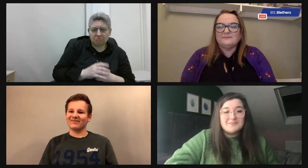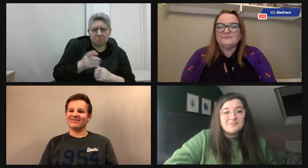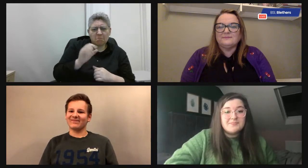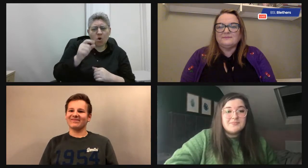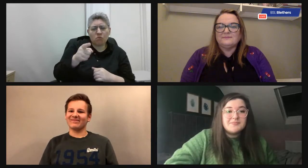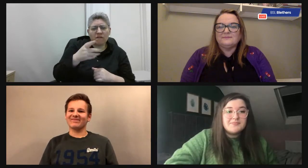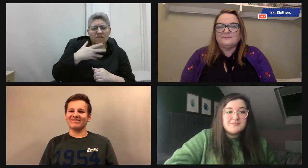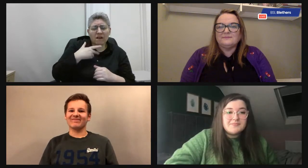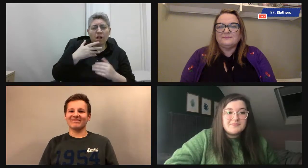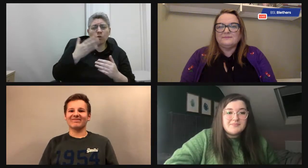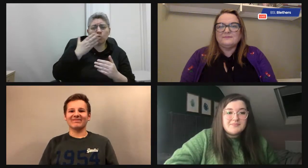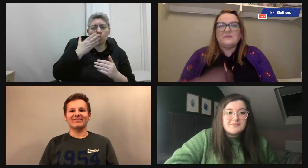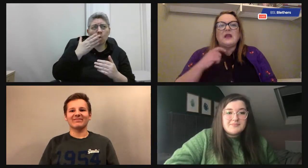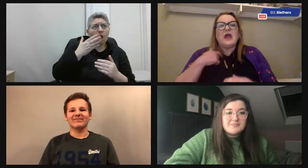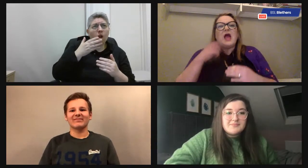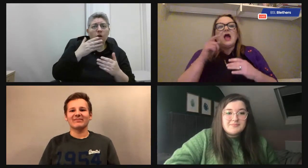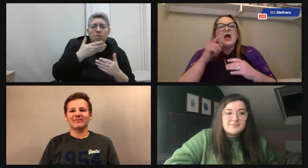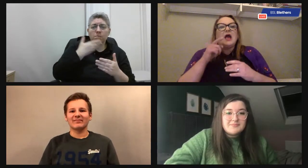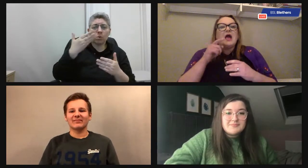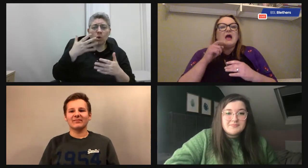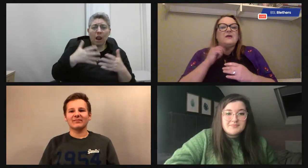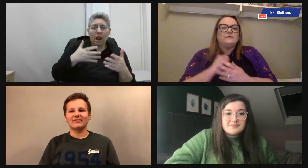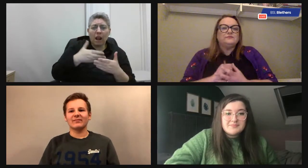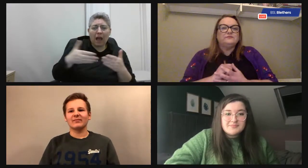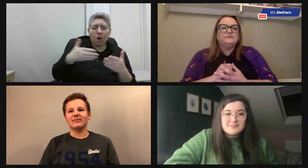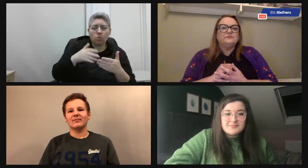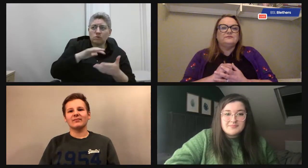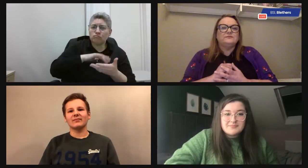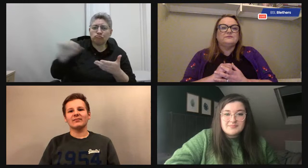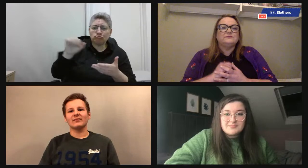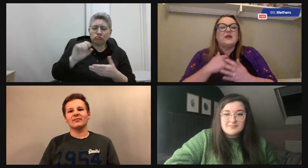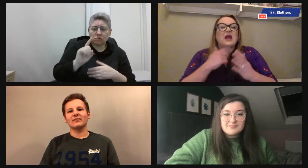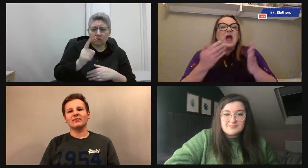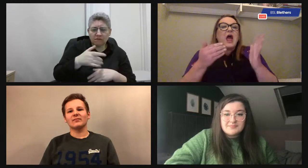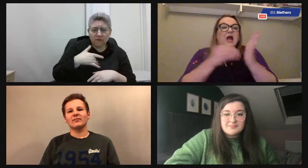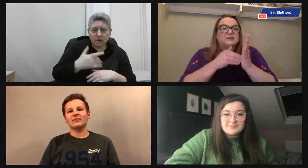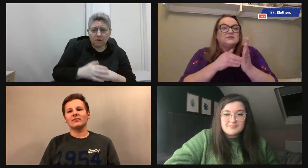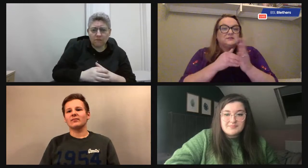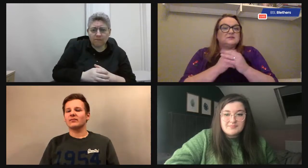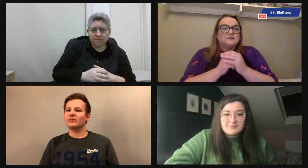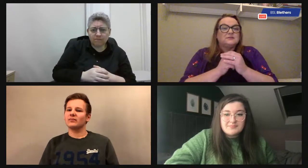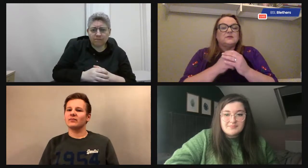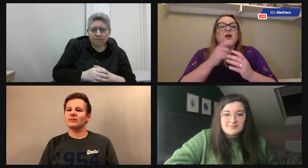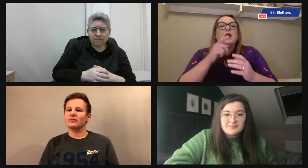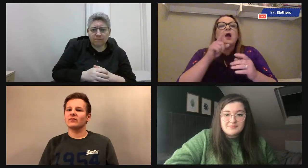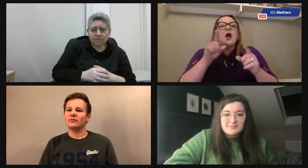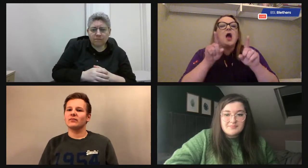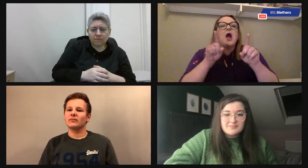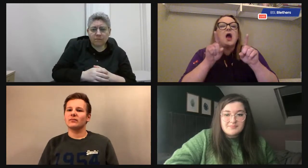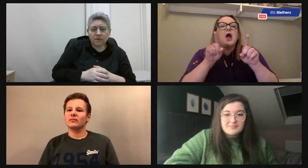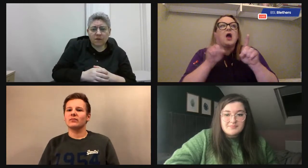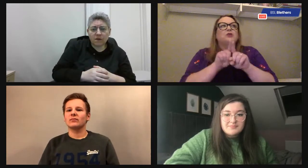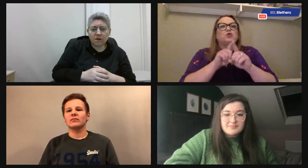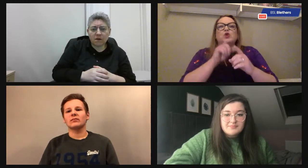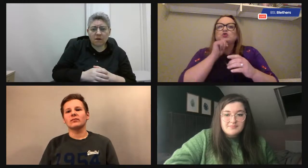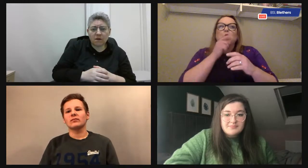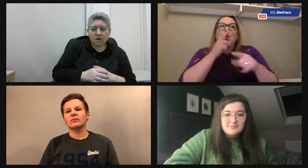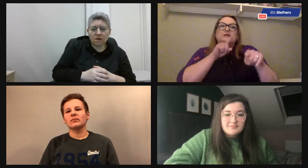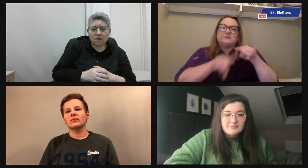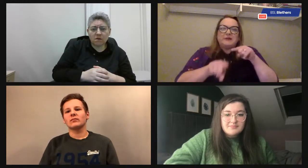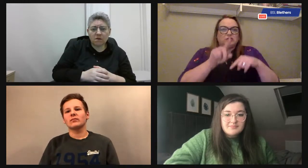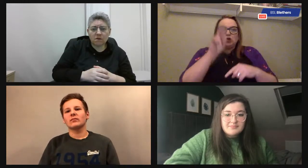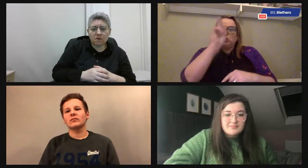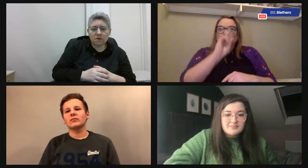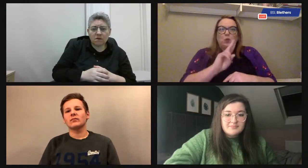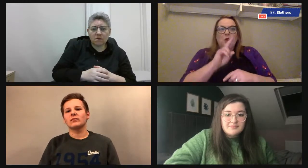It's a really difficult situation. So, Moira, do you think what do you think about the situation of language deprivation in schools?